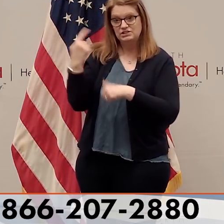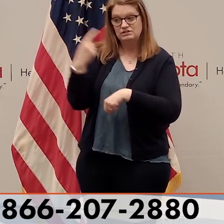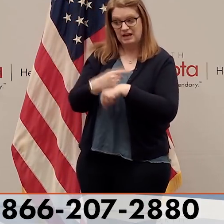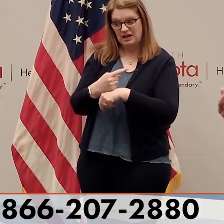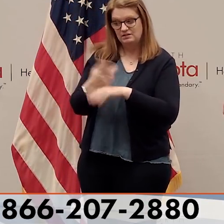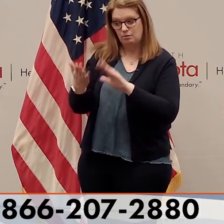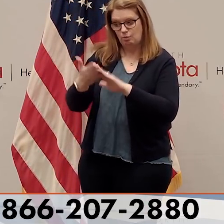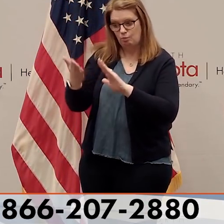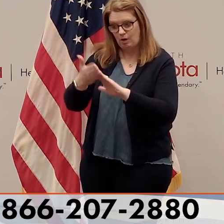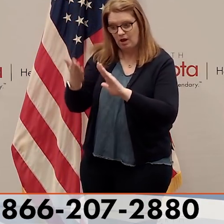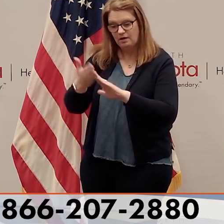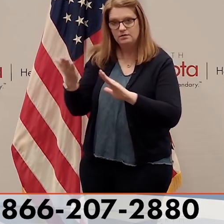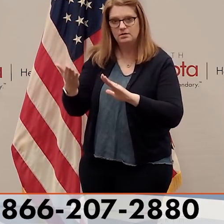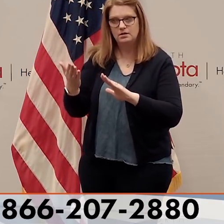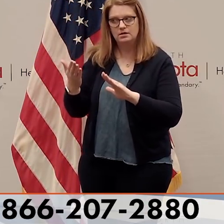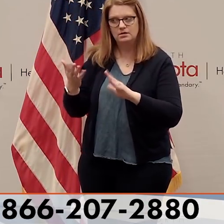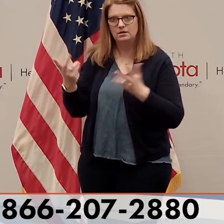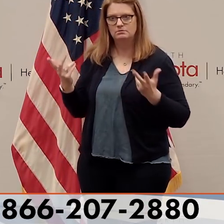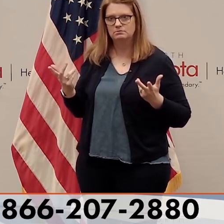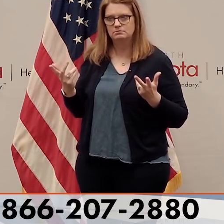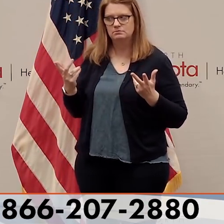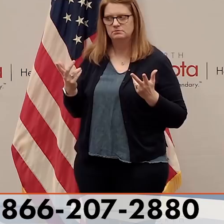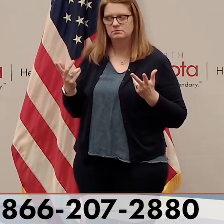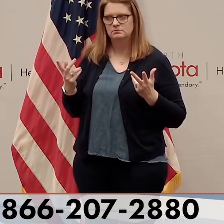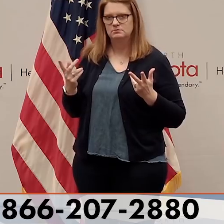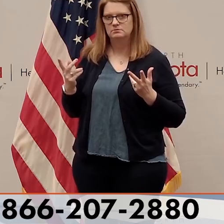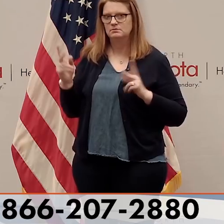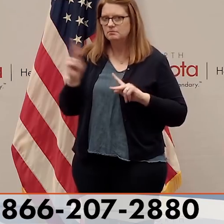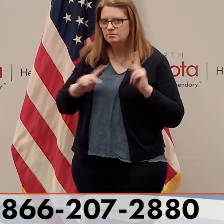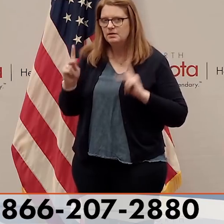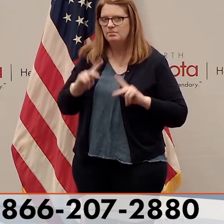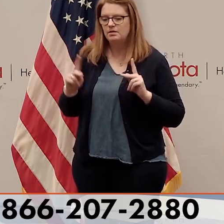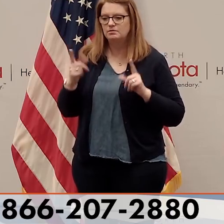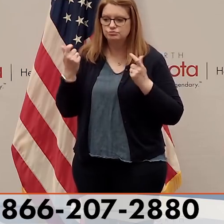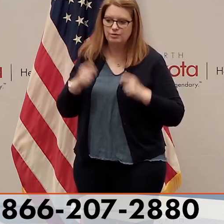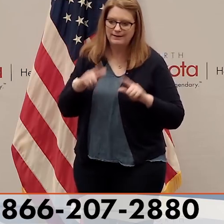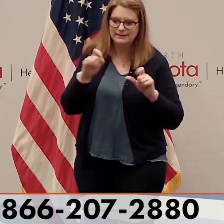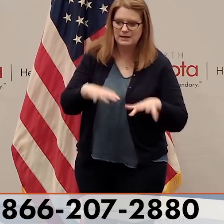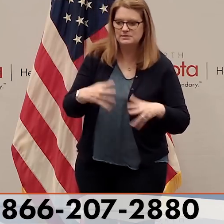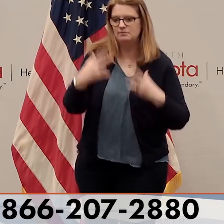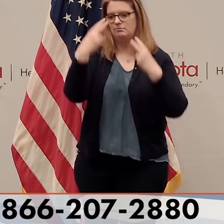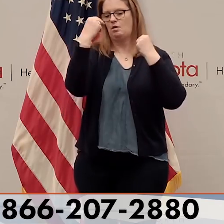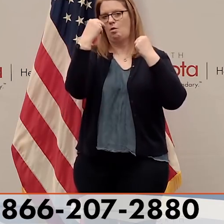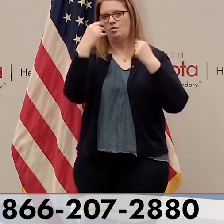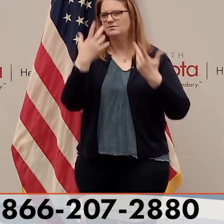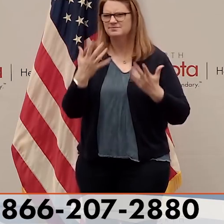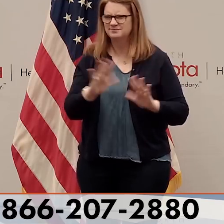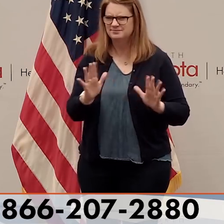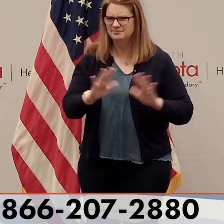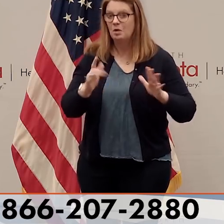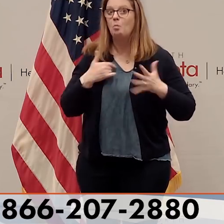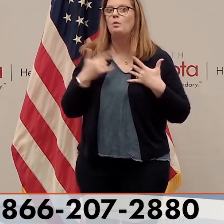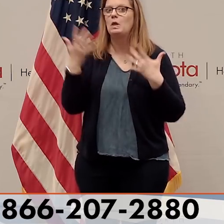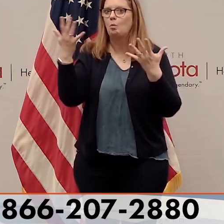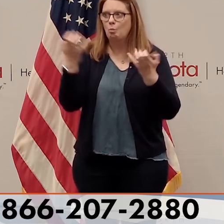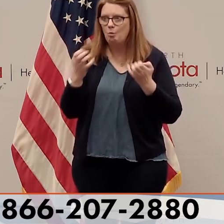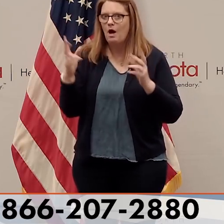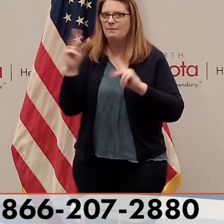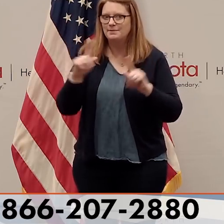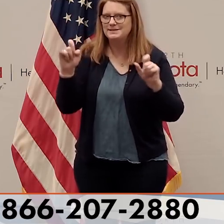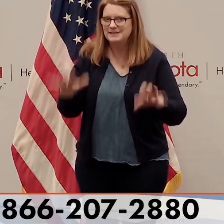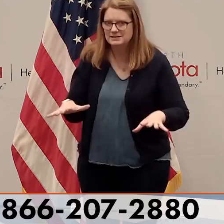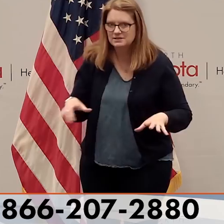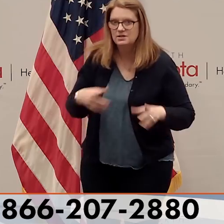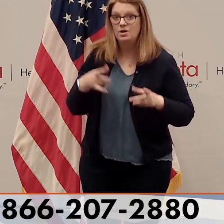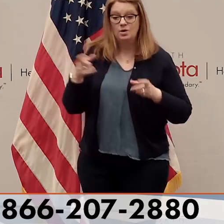then people aren't coming and getting tested, or they're trying to get tested and getting turned away. We want people to get tested. The way that we